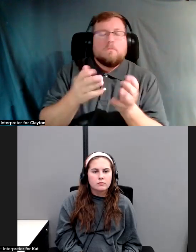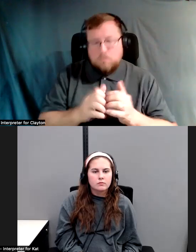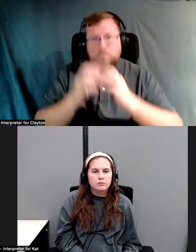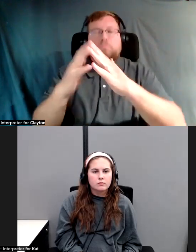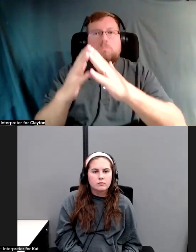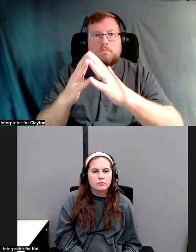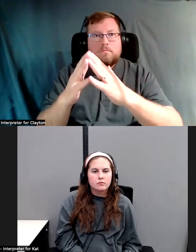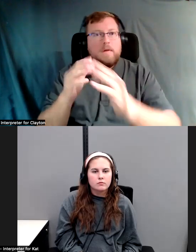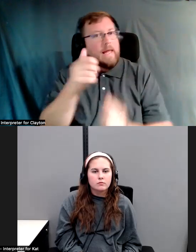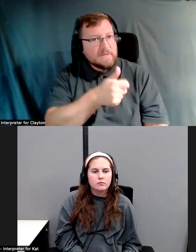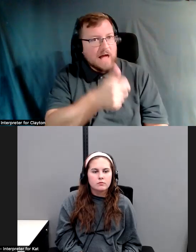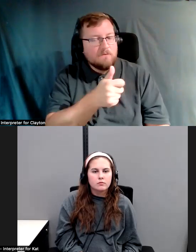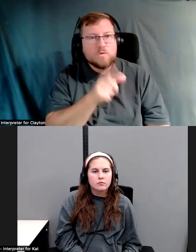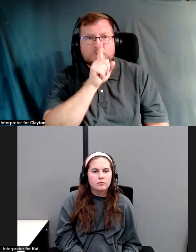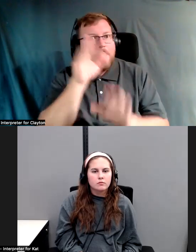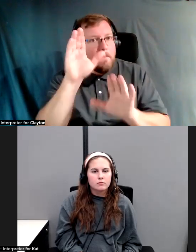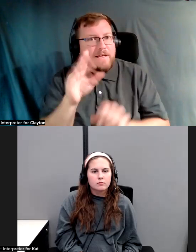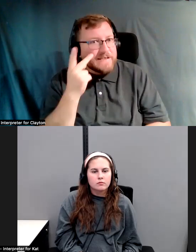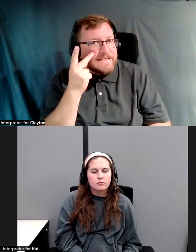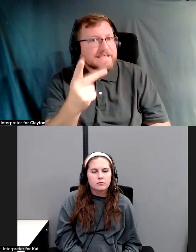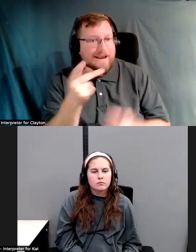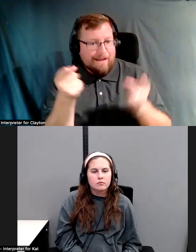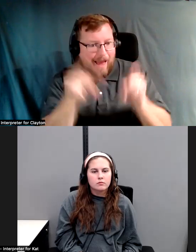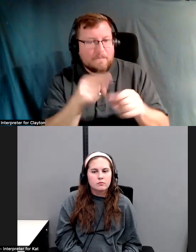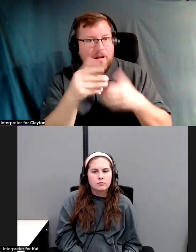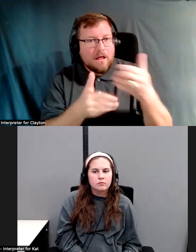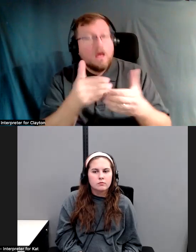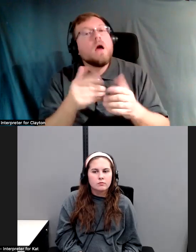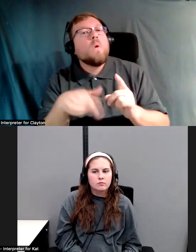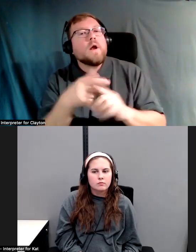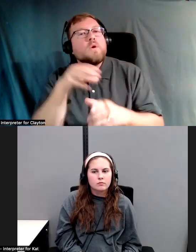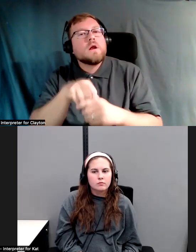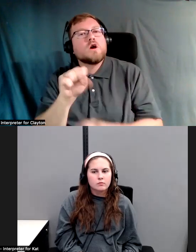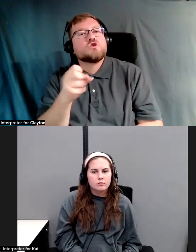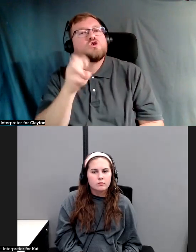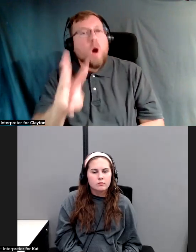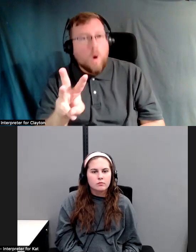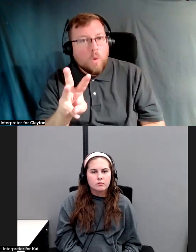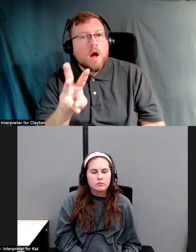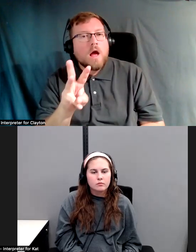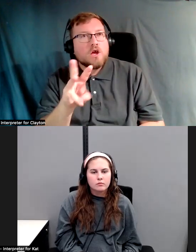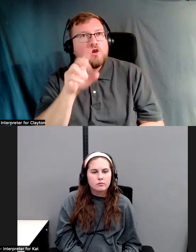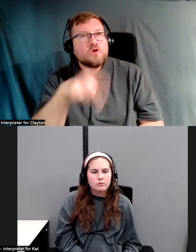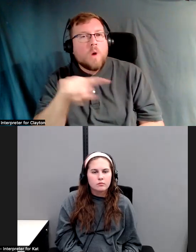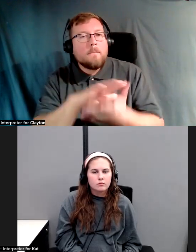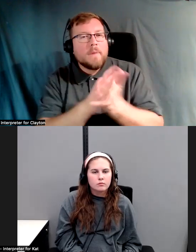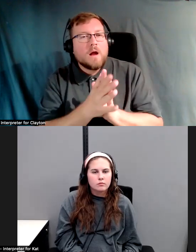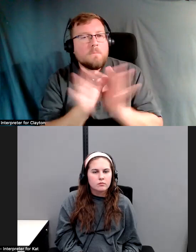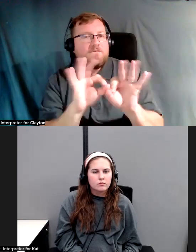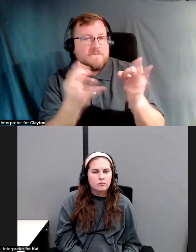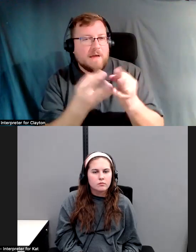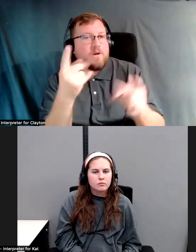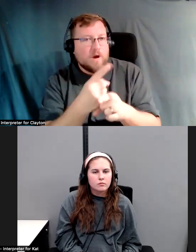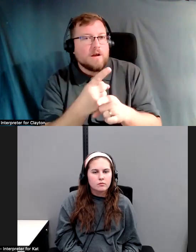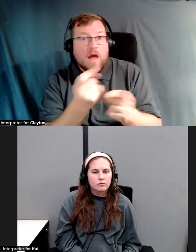himself was amazing. And when you're on a show, you become a bit of a family, and everybody on that show was fantastic.